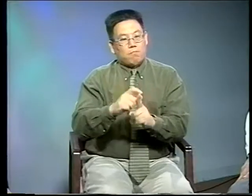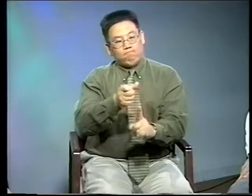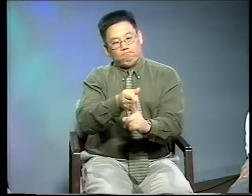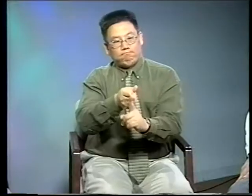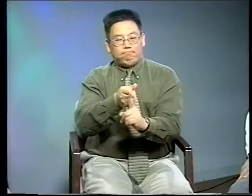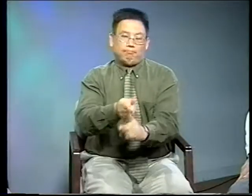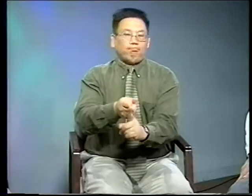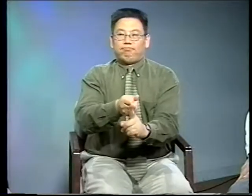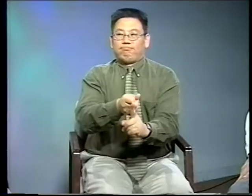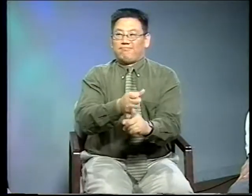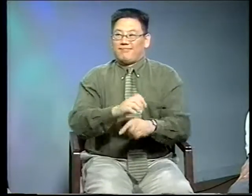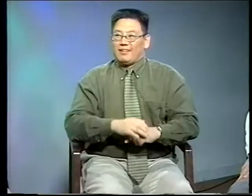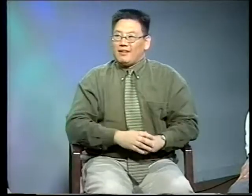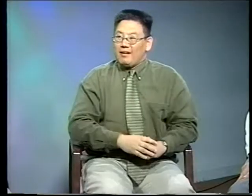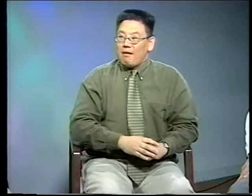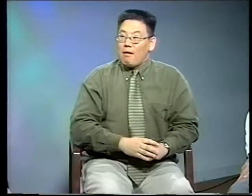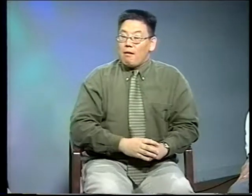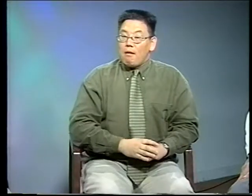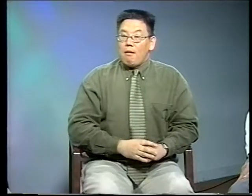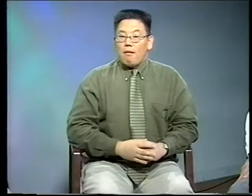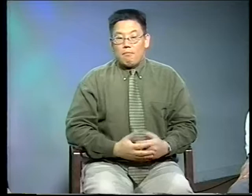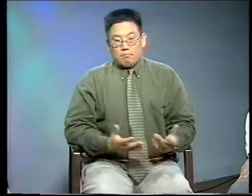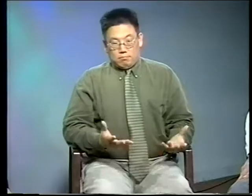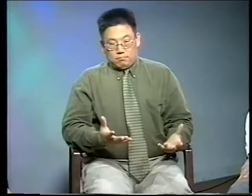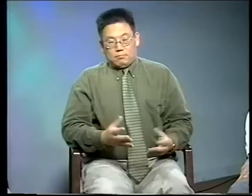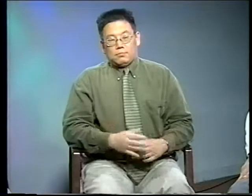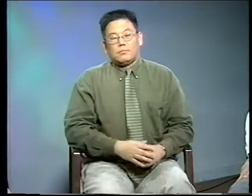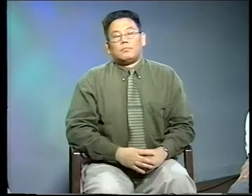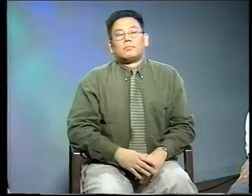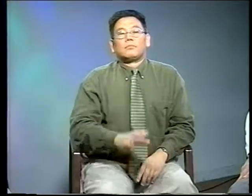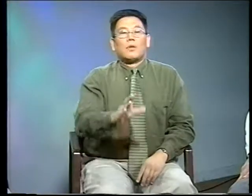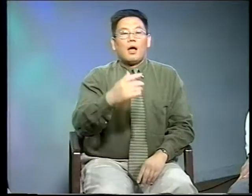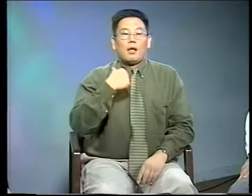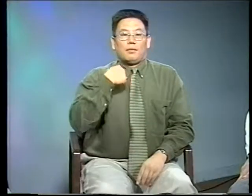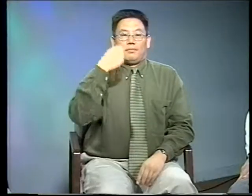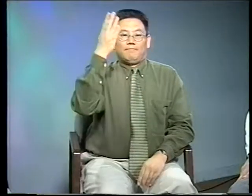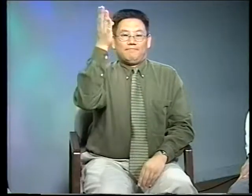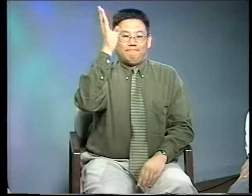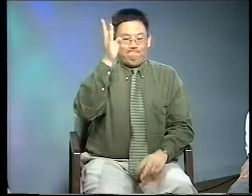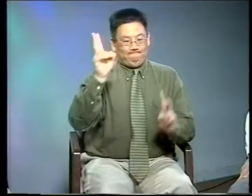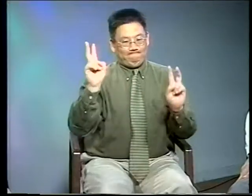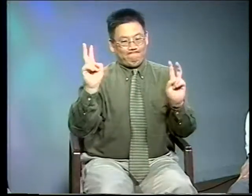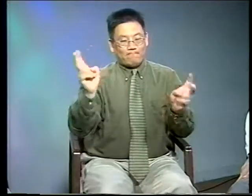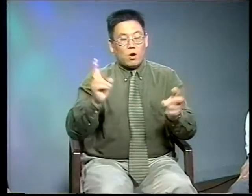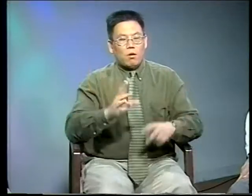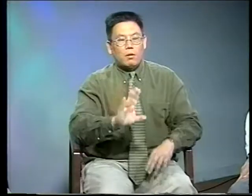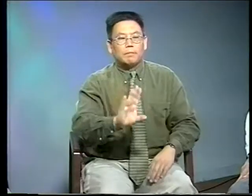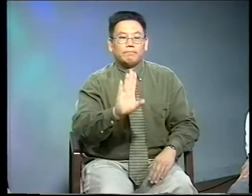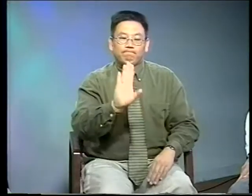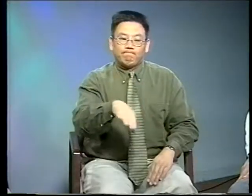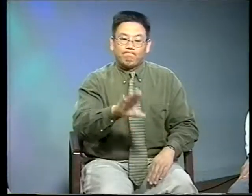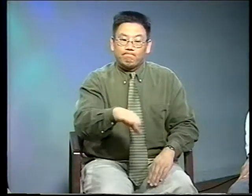themselves. So I said, for all of you who are working in this AIDS